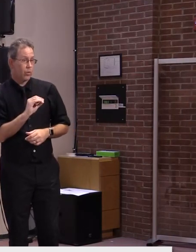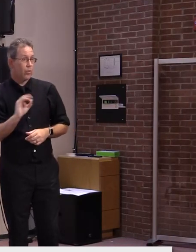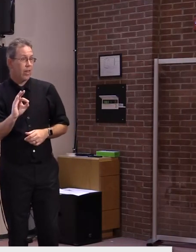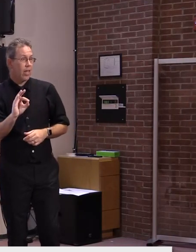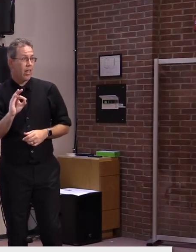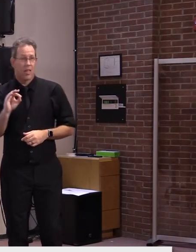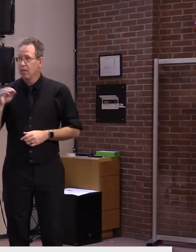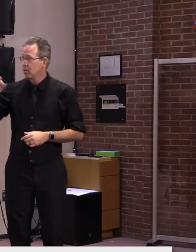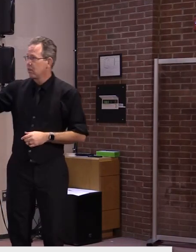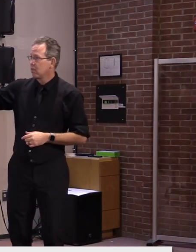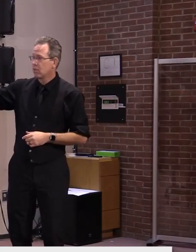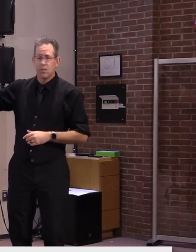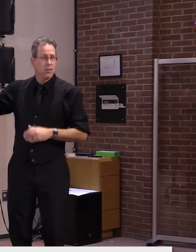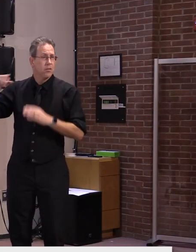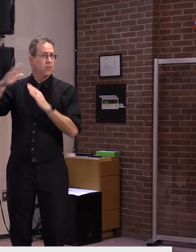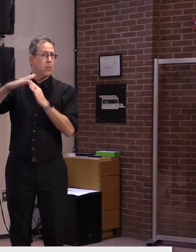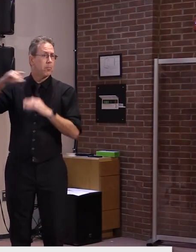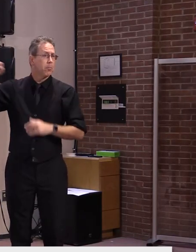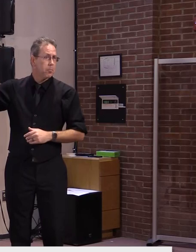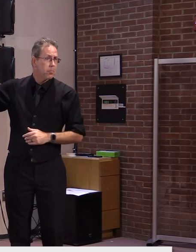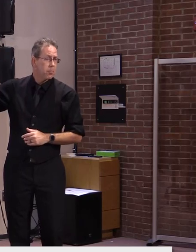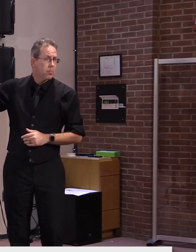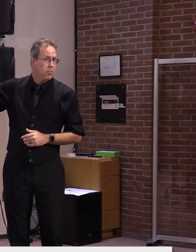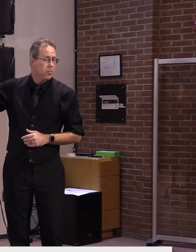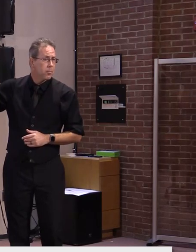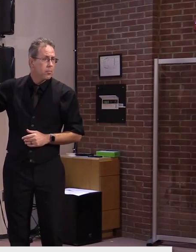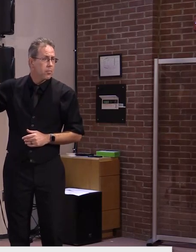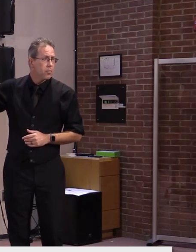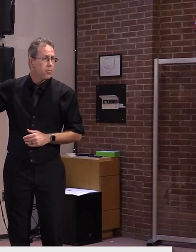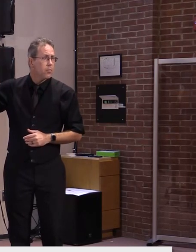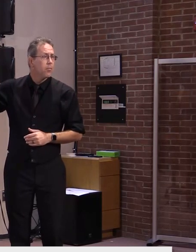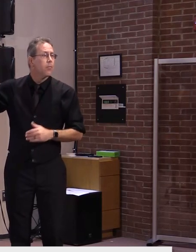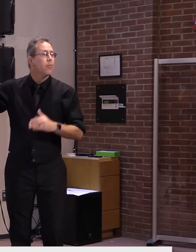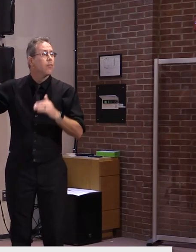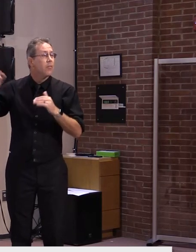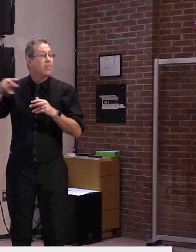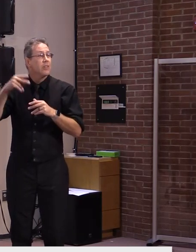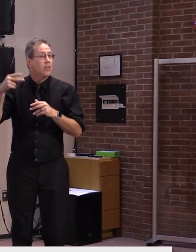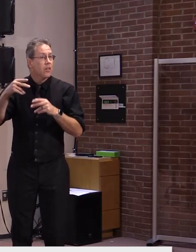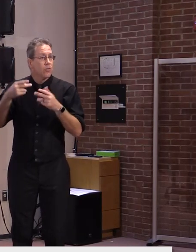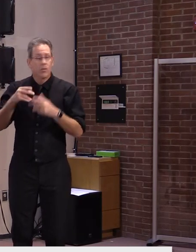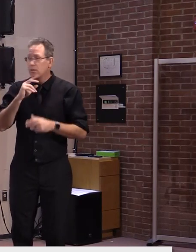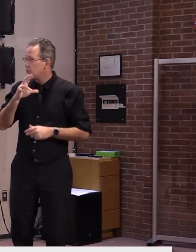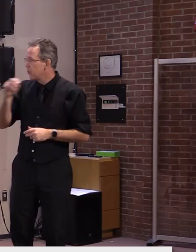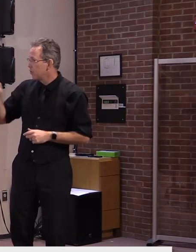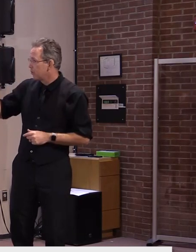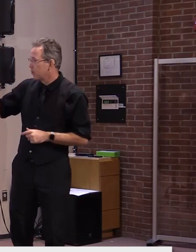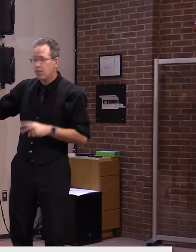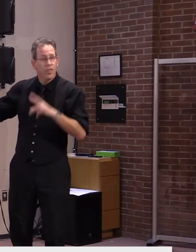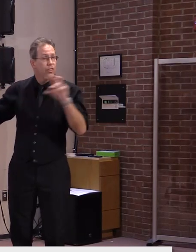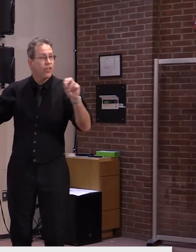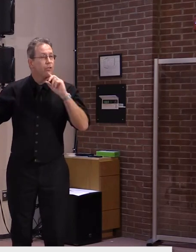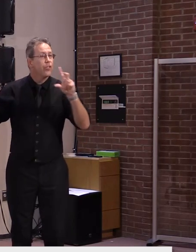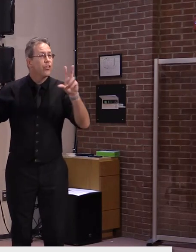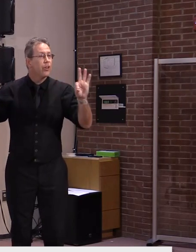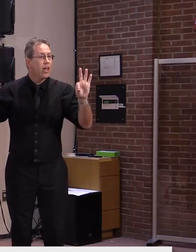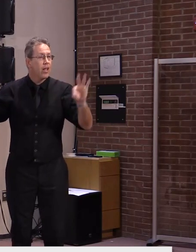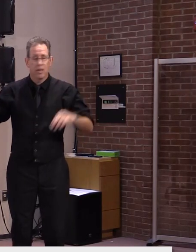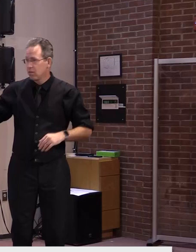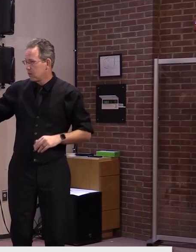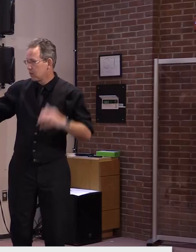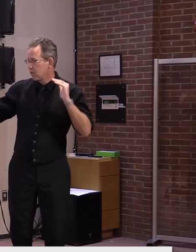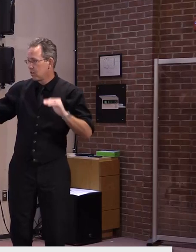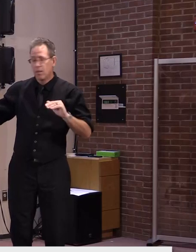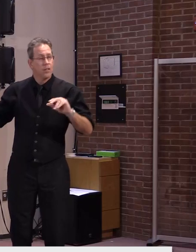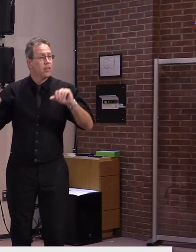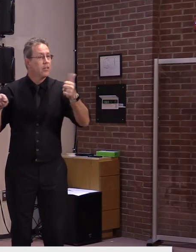age groups that we're measuring here. You can see the next age group is the 30 to 39-year-olds, followed by the 10 to 19-year-olds.